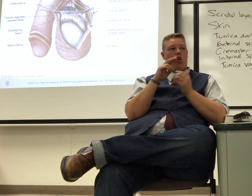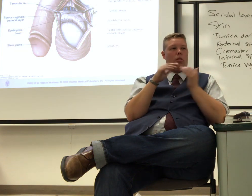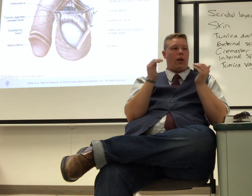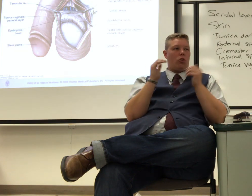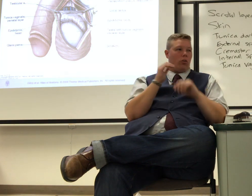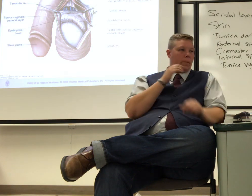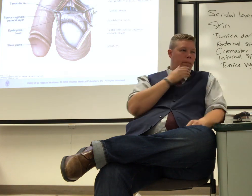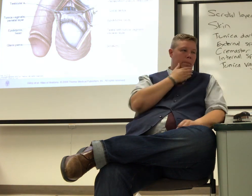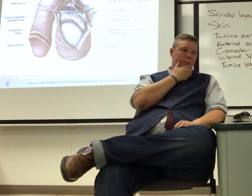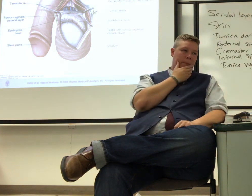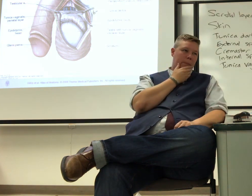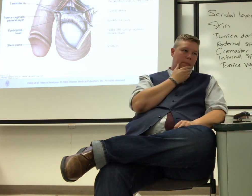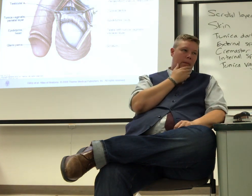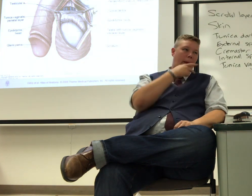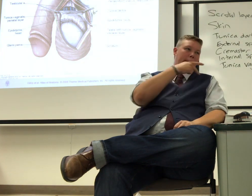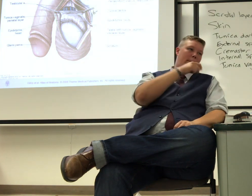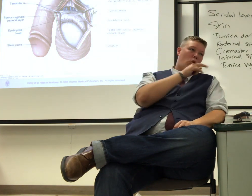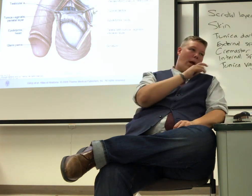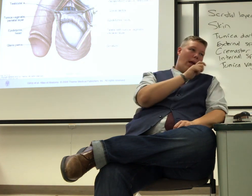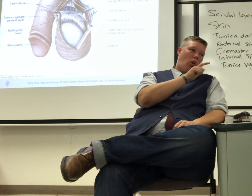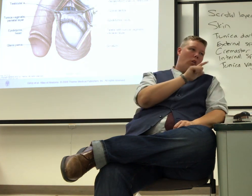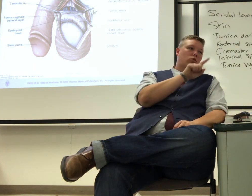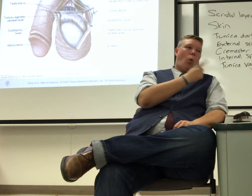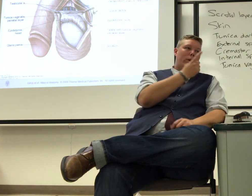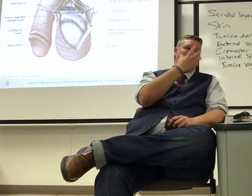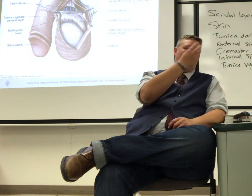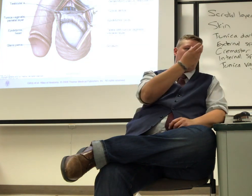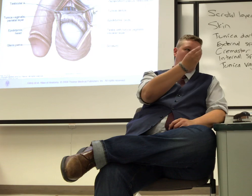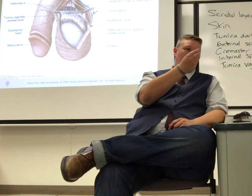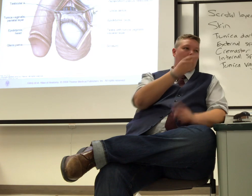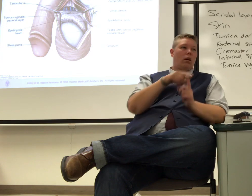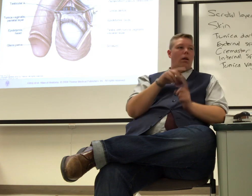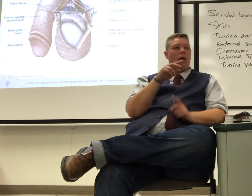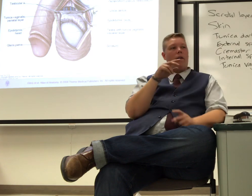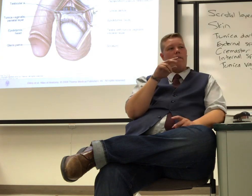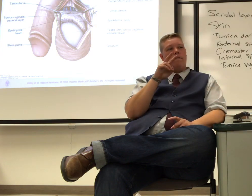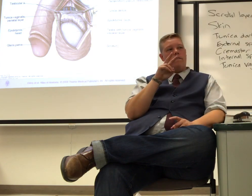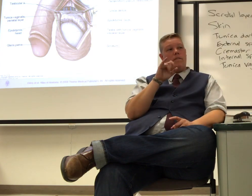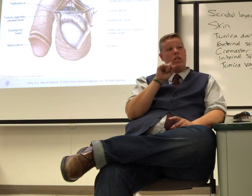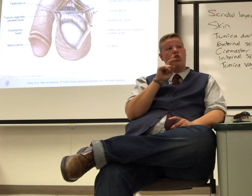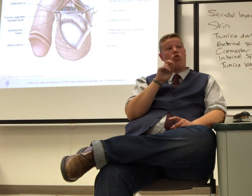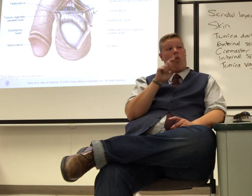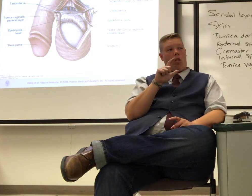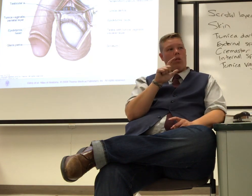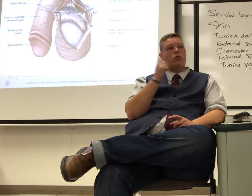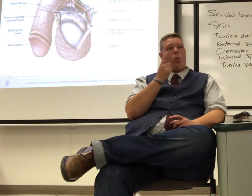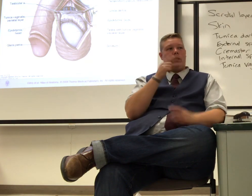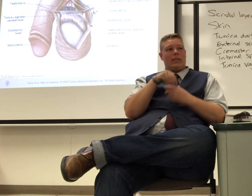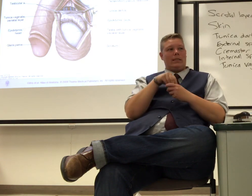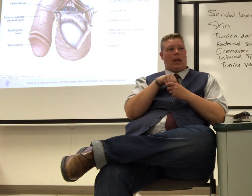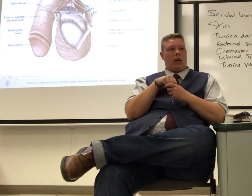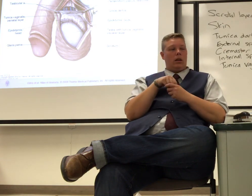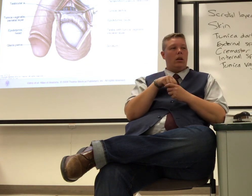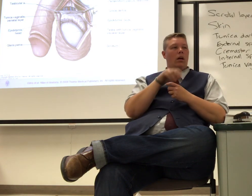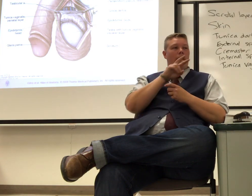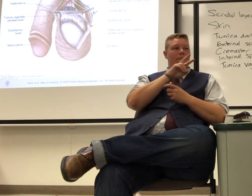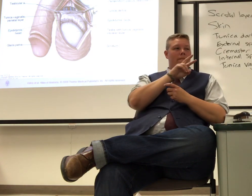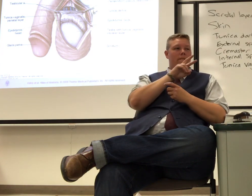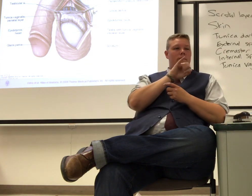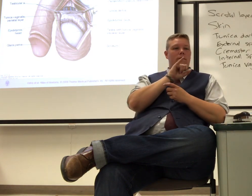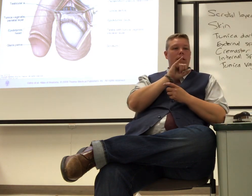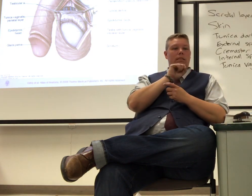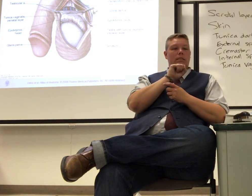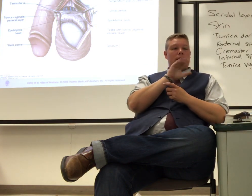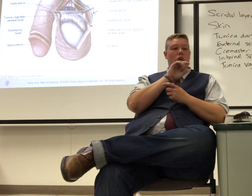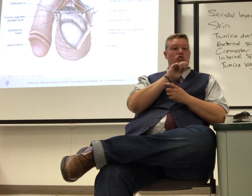Parietal is always the outer layer, visceral is always the inner layer. Viscera always means contents. So the visceral layer is